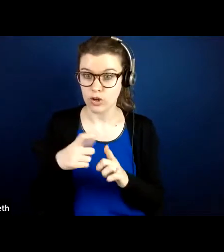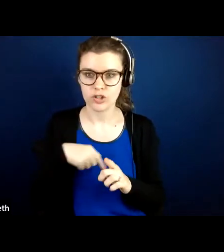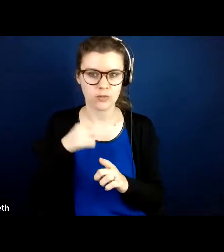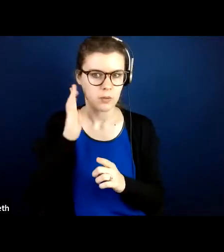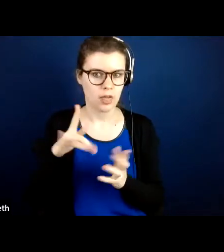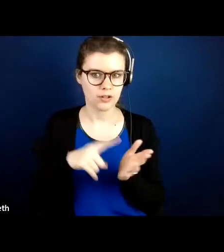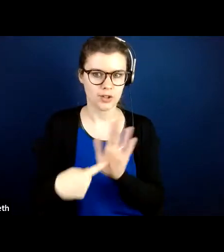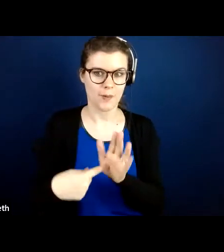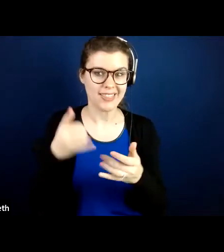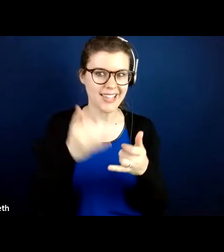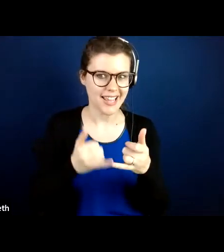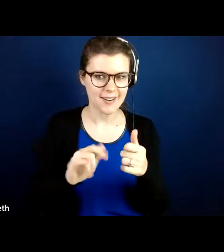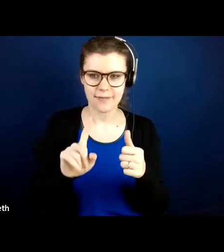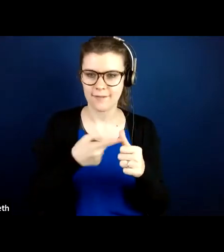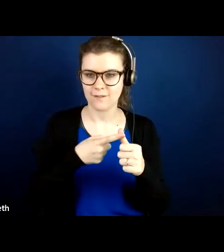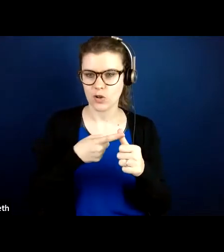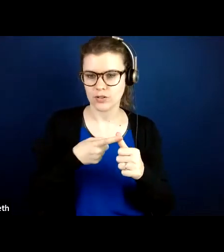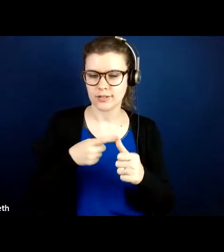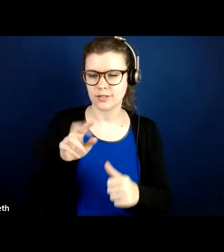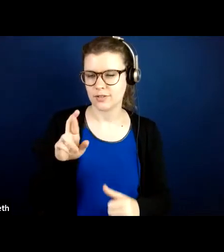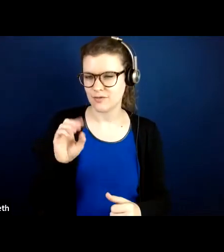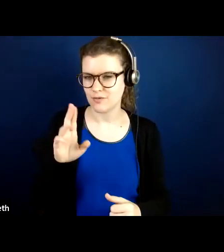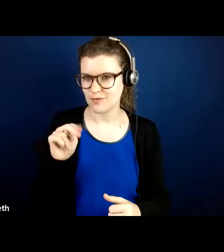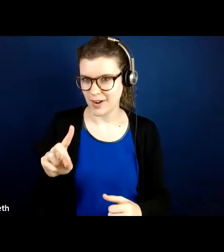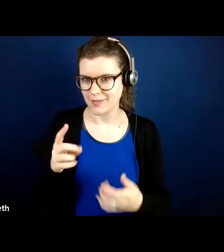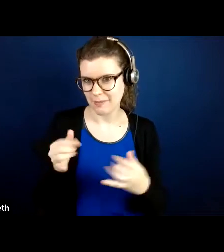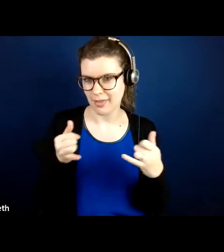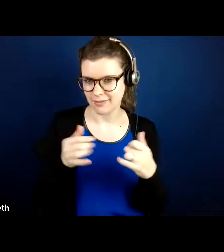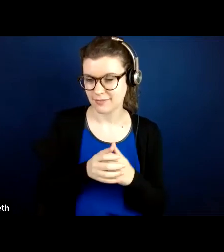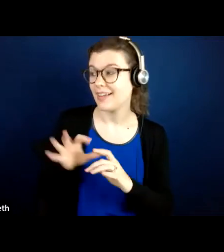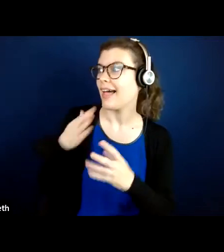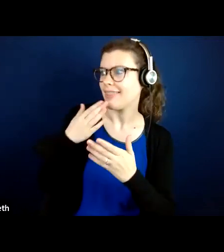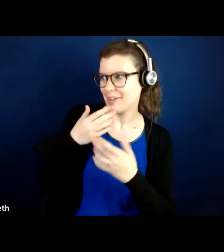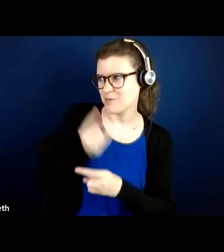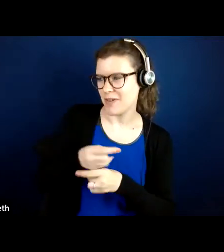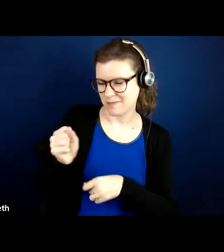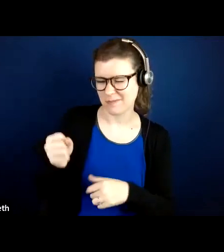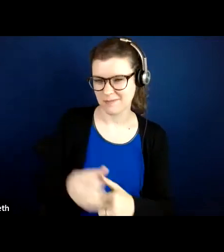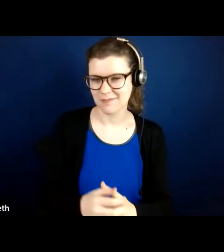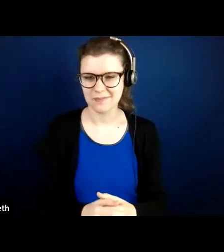end of the first round here. So thank you, Marsha. Yep.